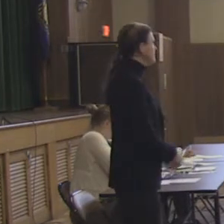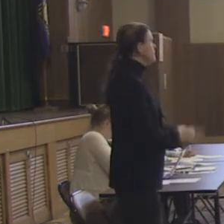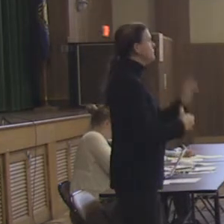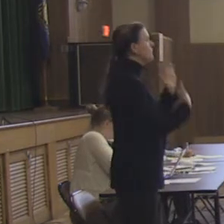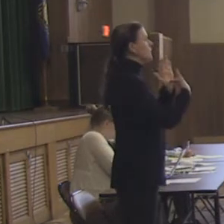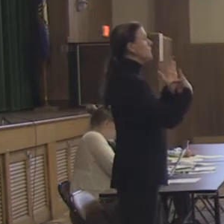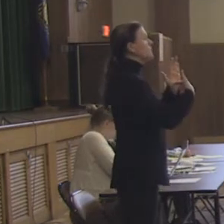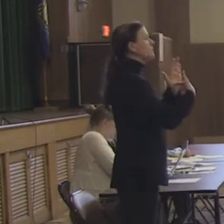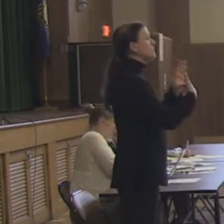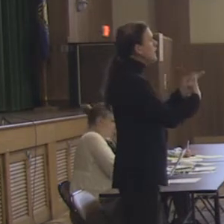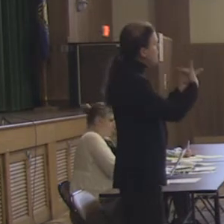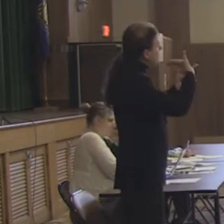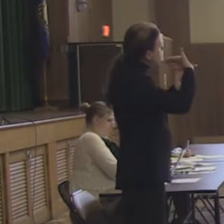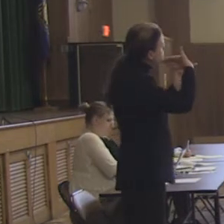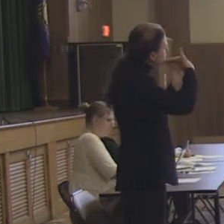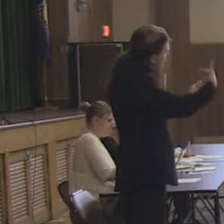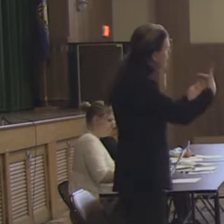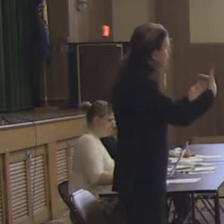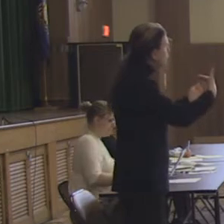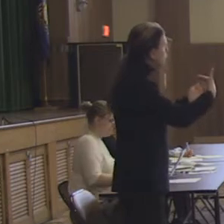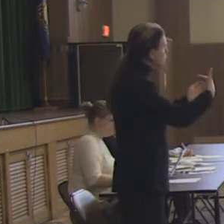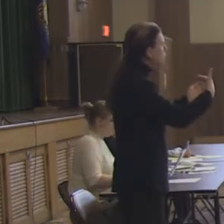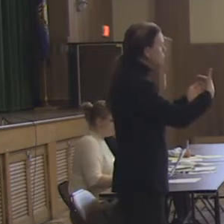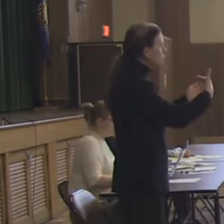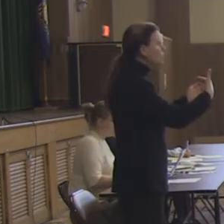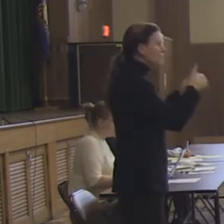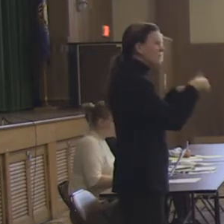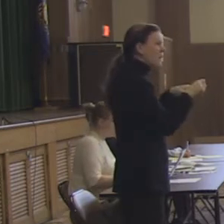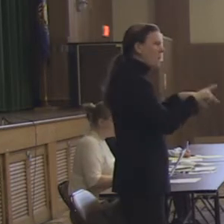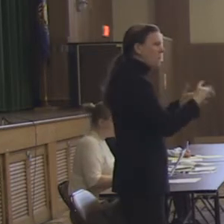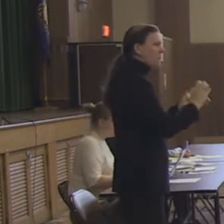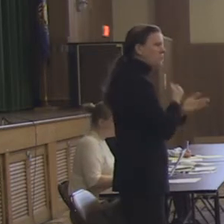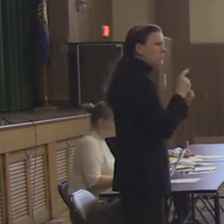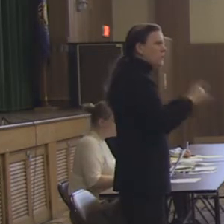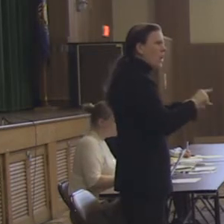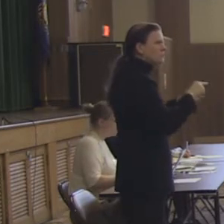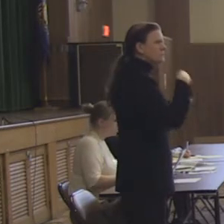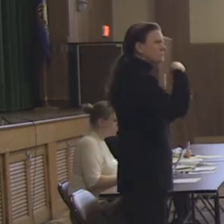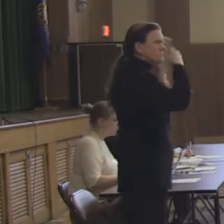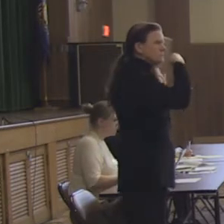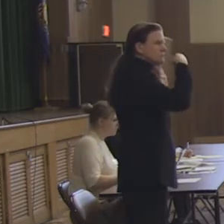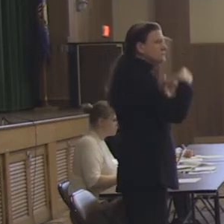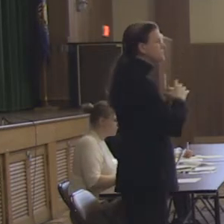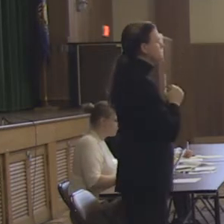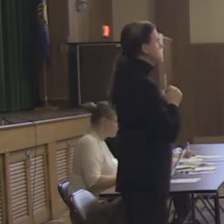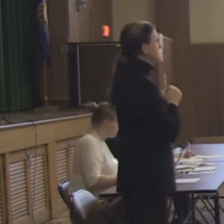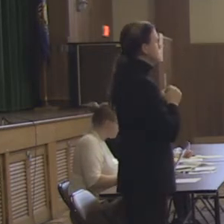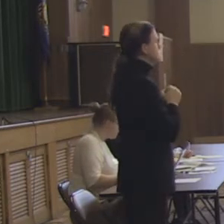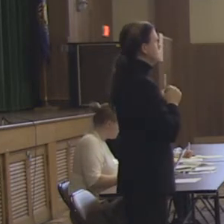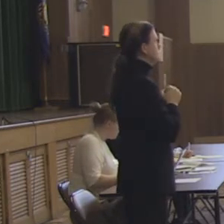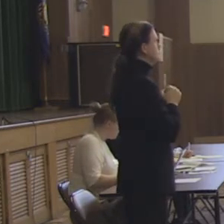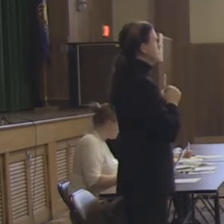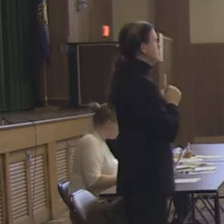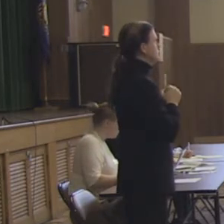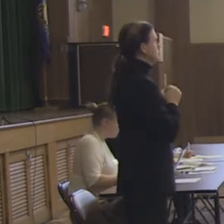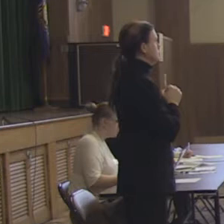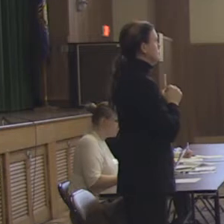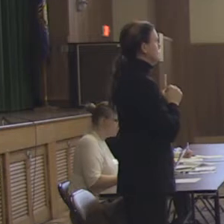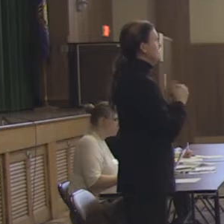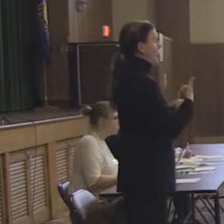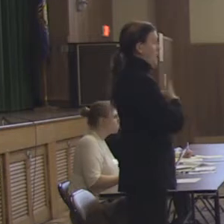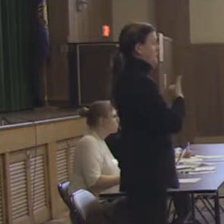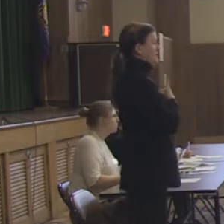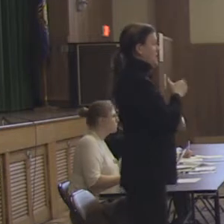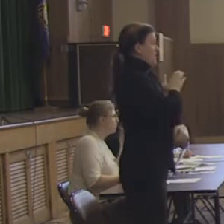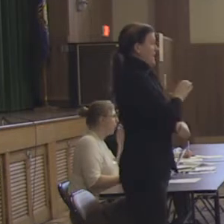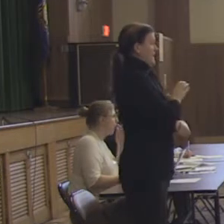Representative, I really want to thank you so much for this opportunity to speak. I'm going to start with that I've been a clinician for 40